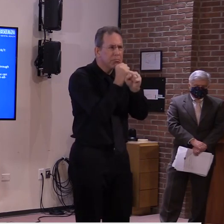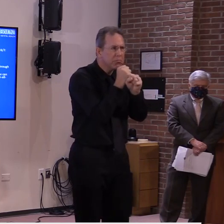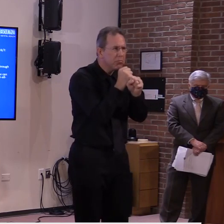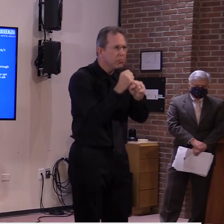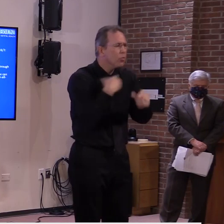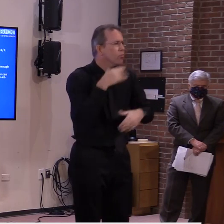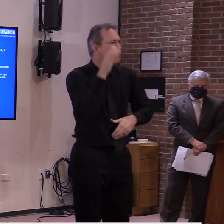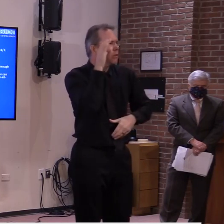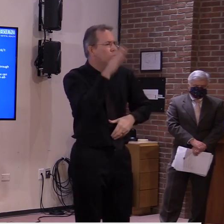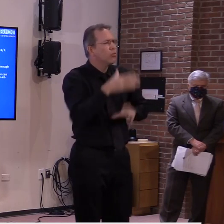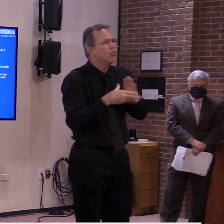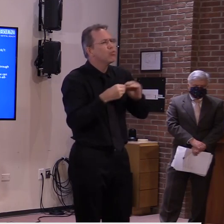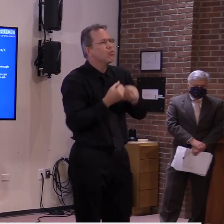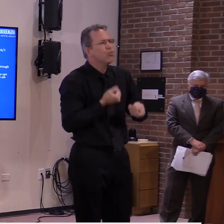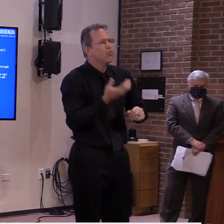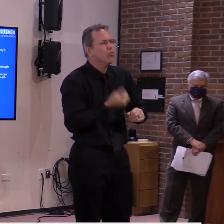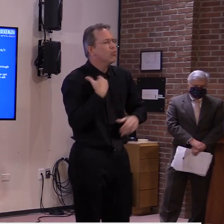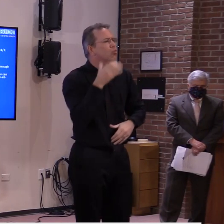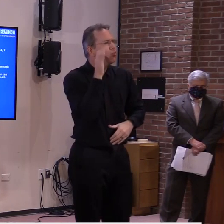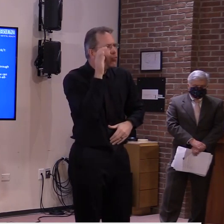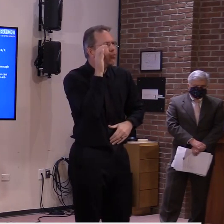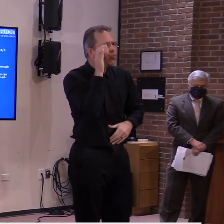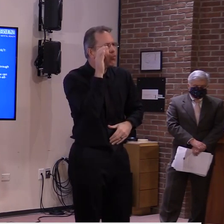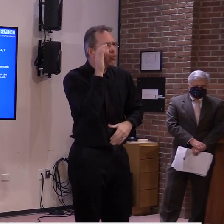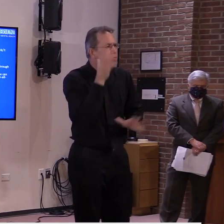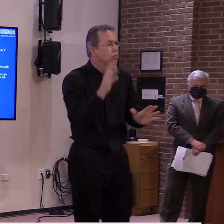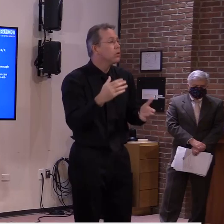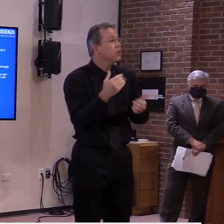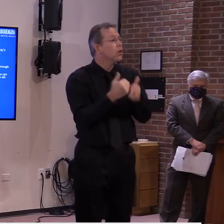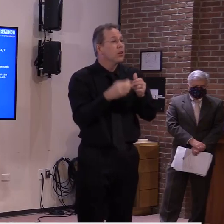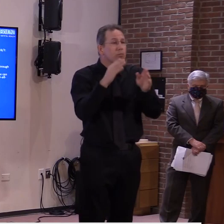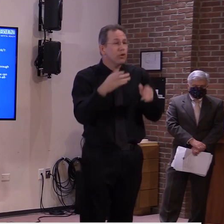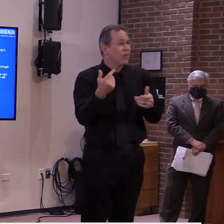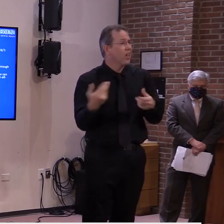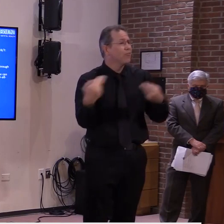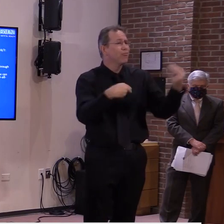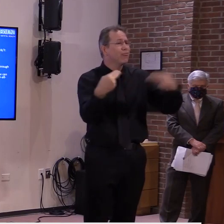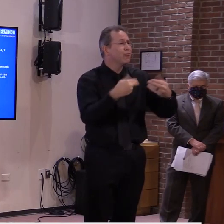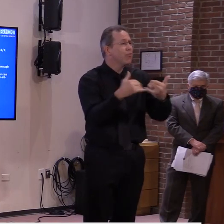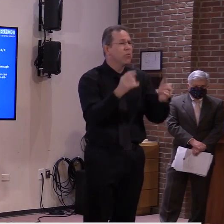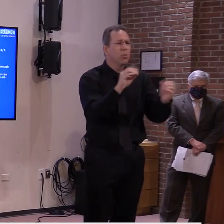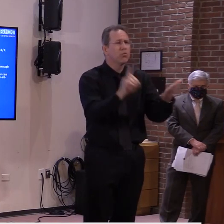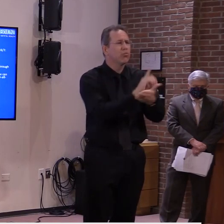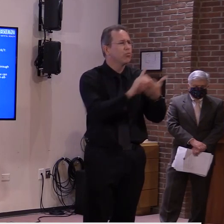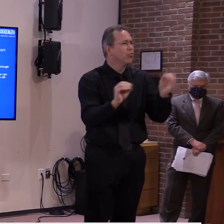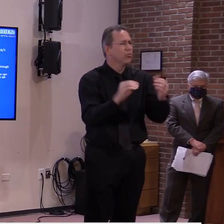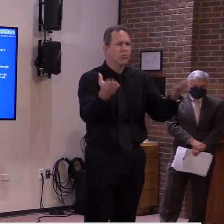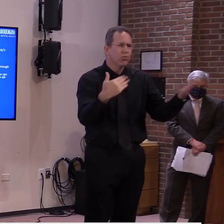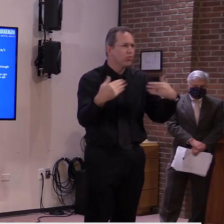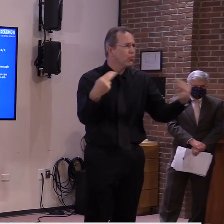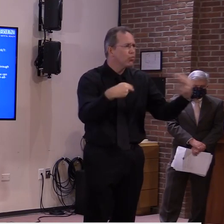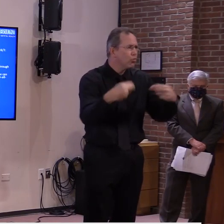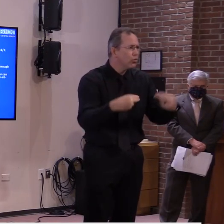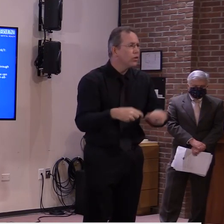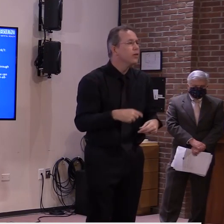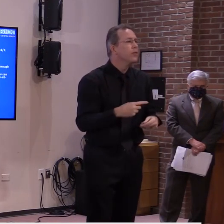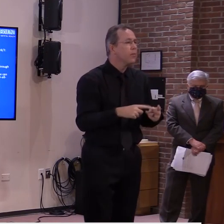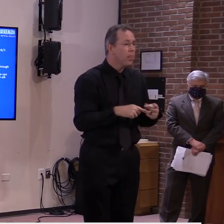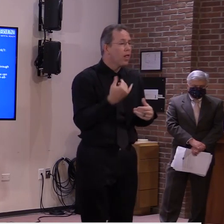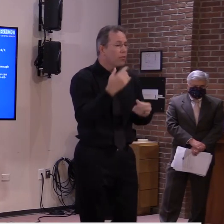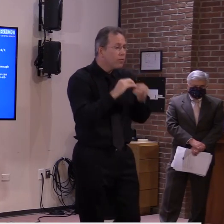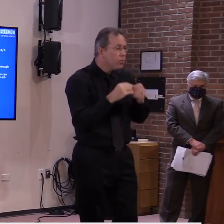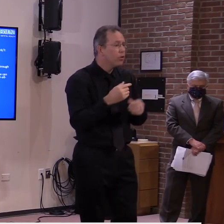resources. Anyone can find this information and access this support simply by calling 211. There are